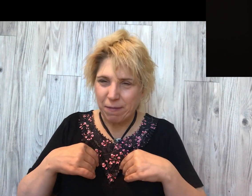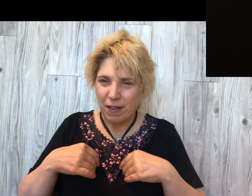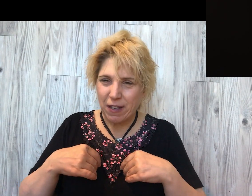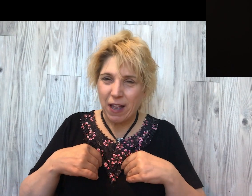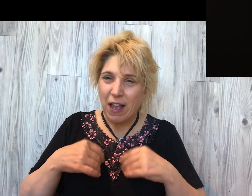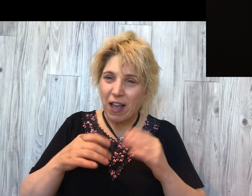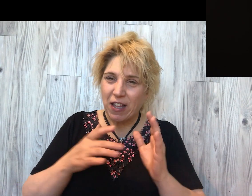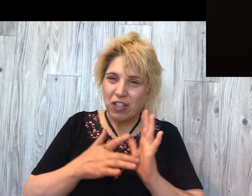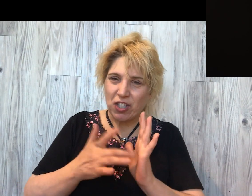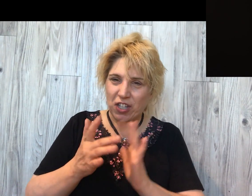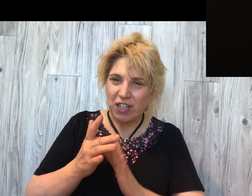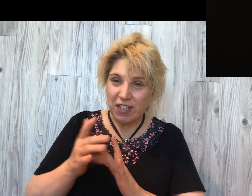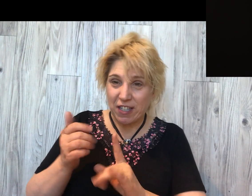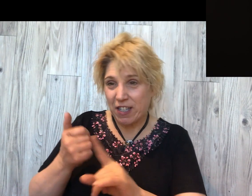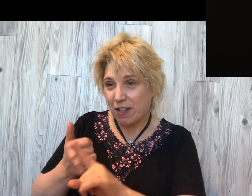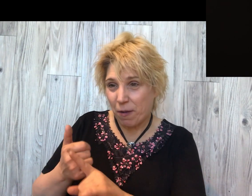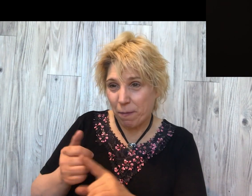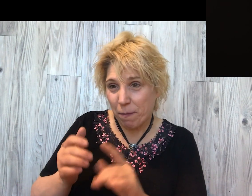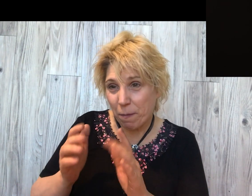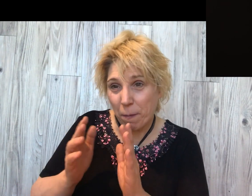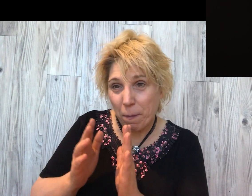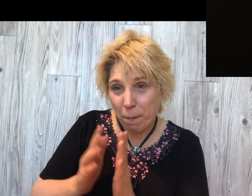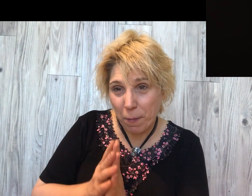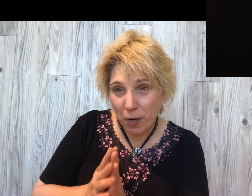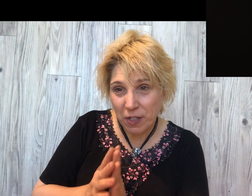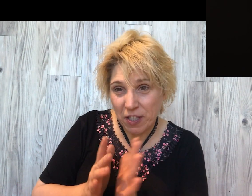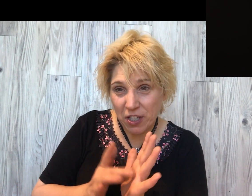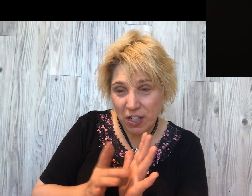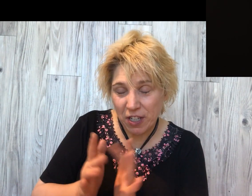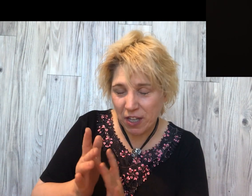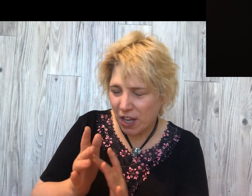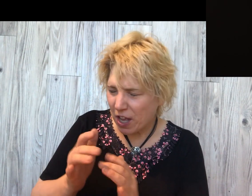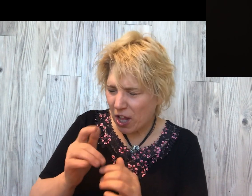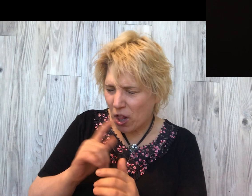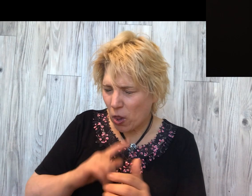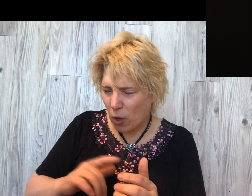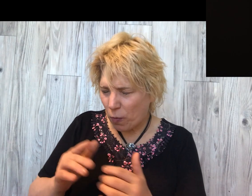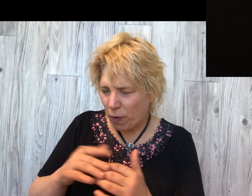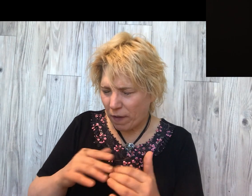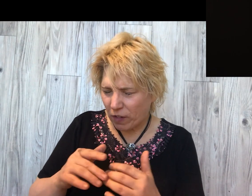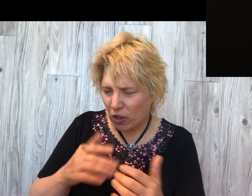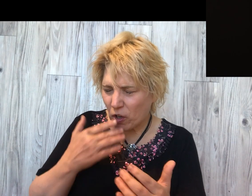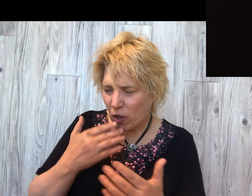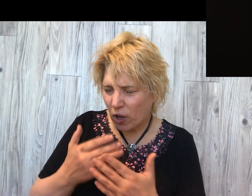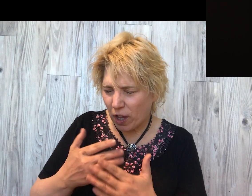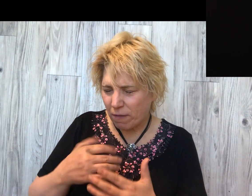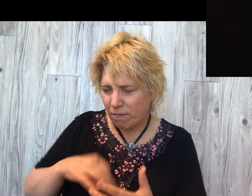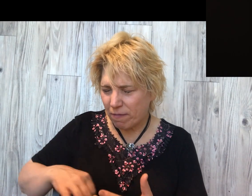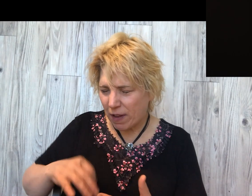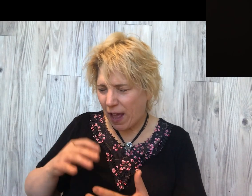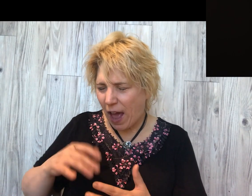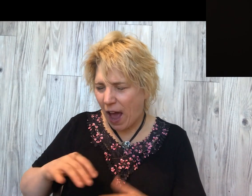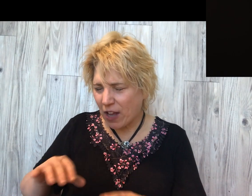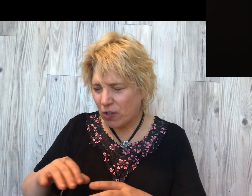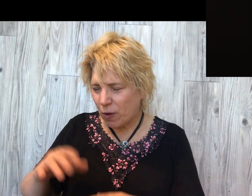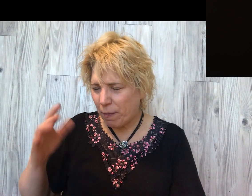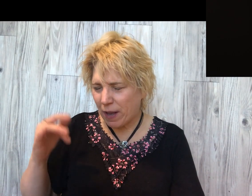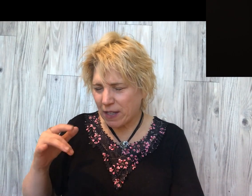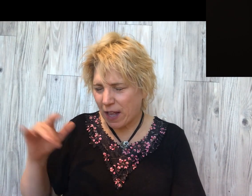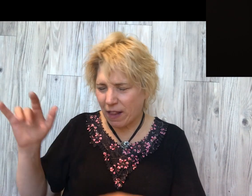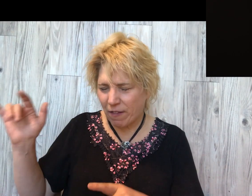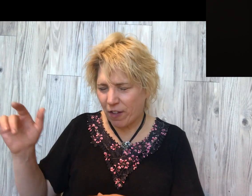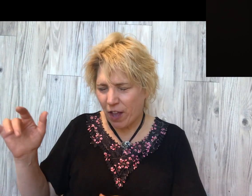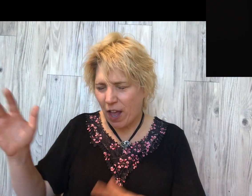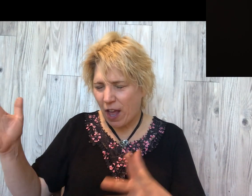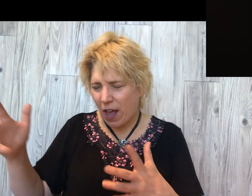person of Jesus. Let me pray for us together. Lord, whatever good I've done in my life, I've done because I love you,